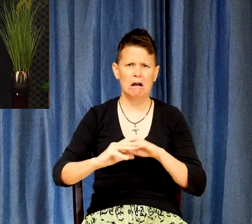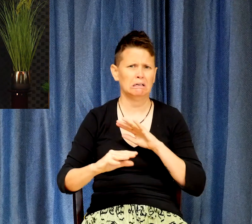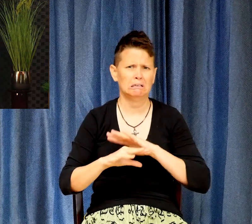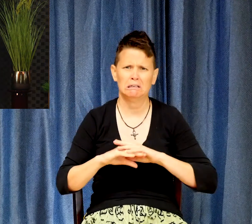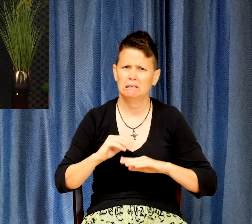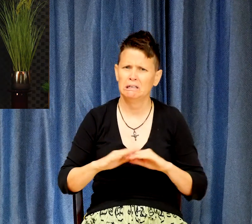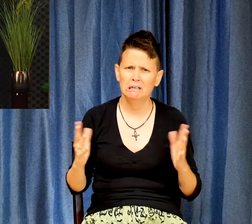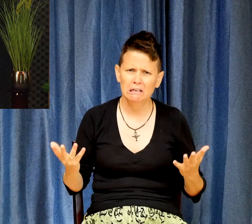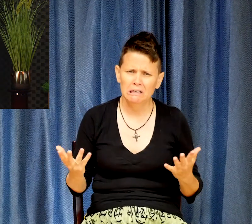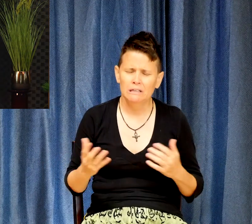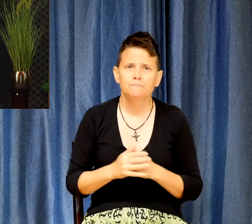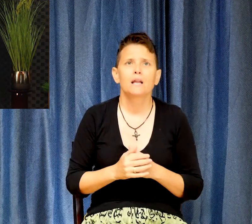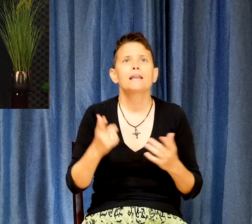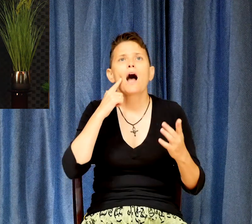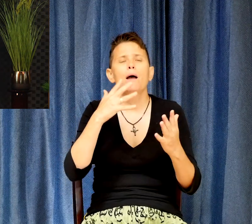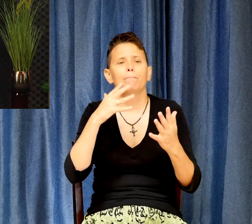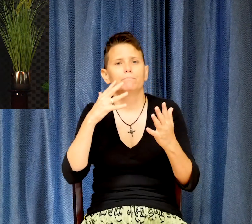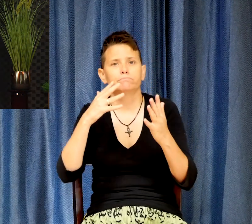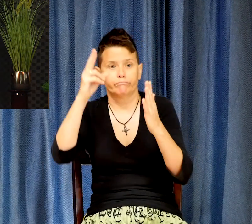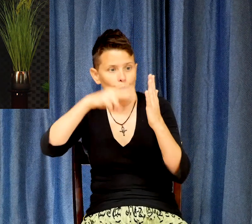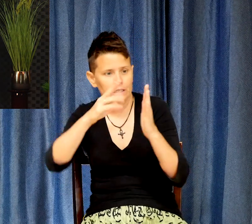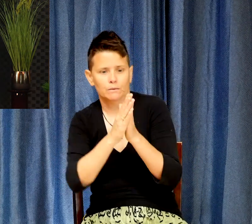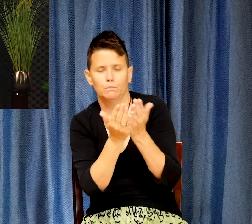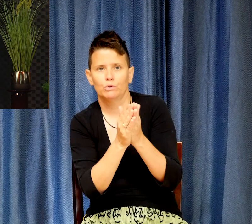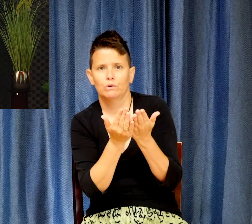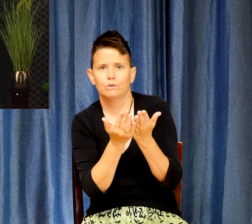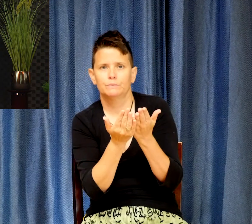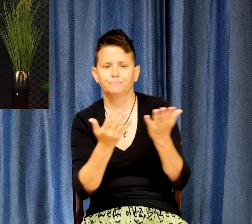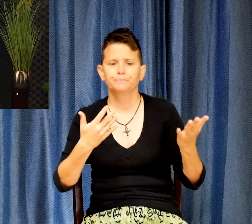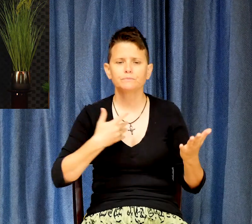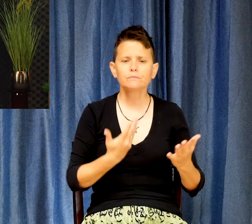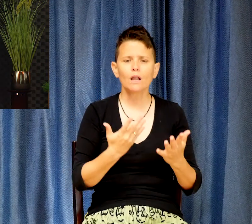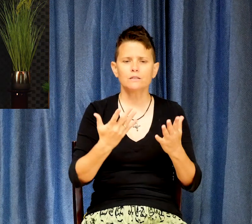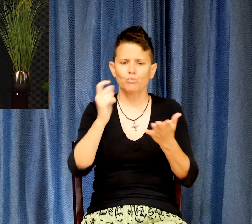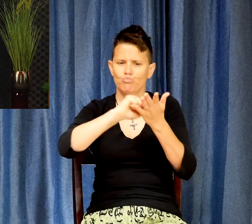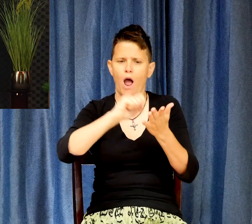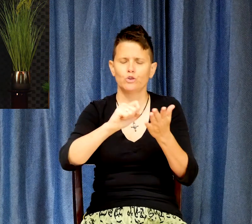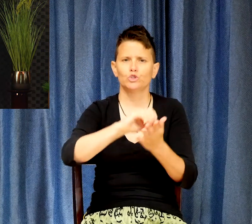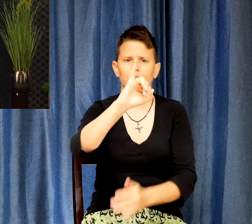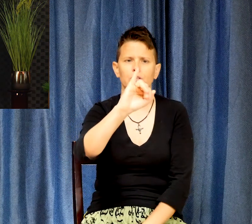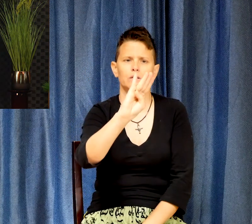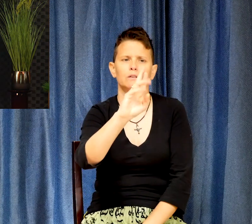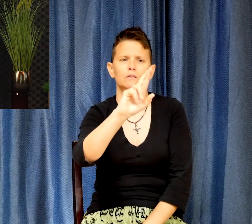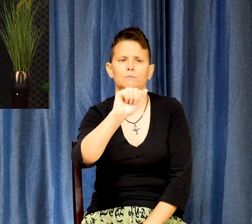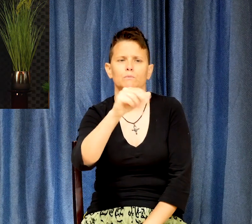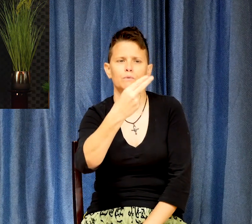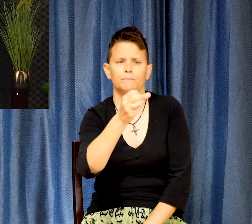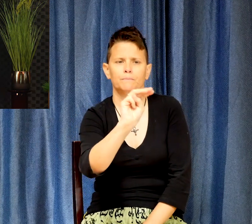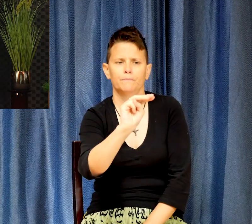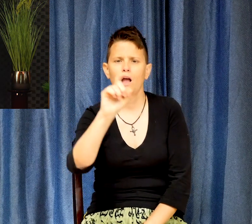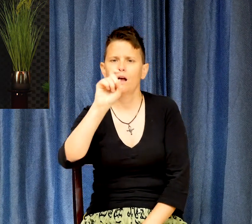a book study called How to Be an Anti-Racist by Ibram X. Kendi. Similarly, in this book, Kendi